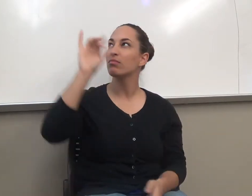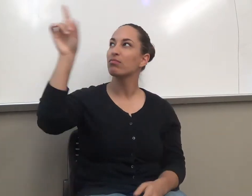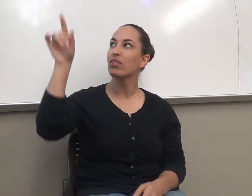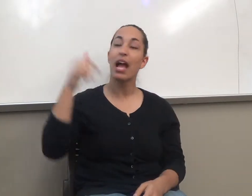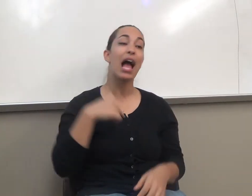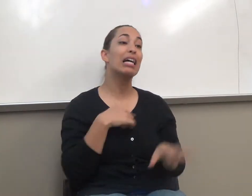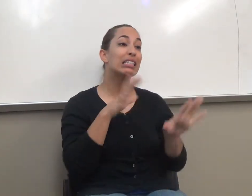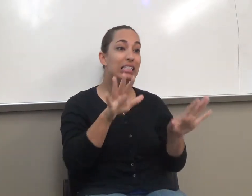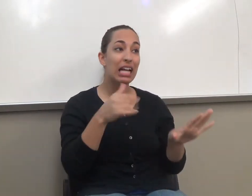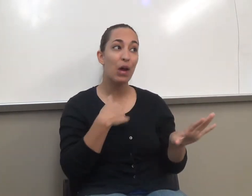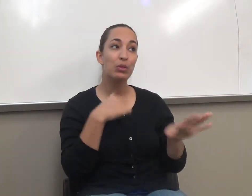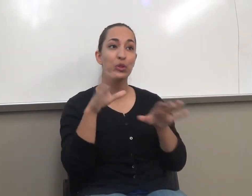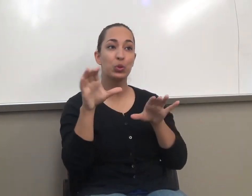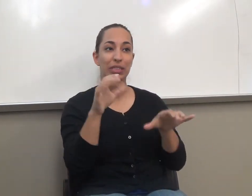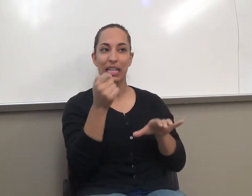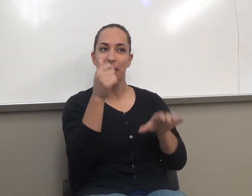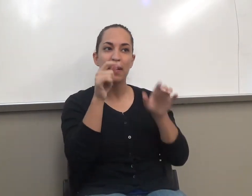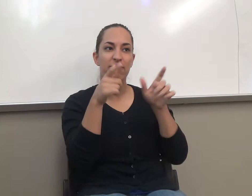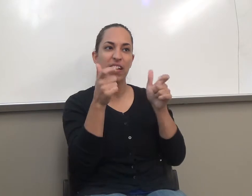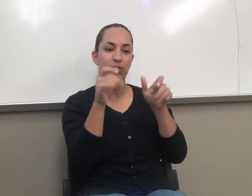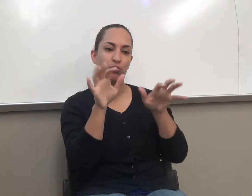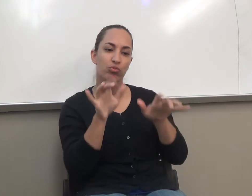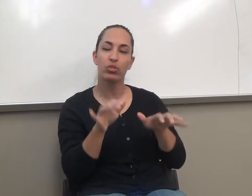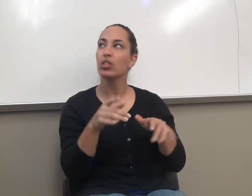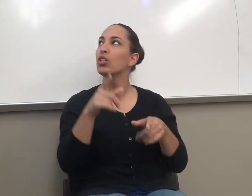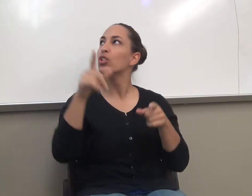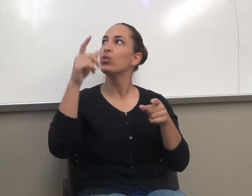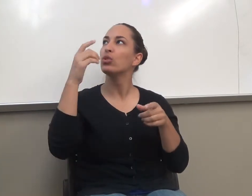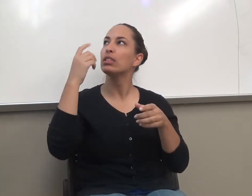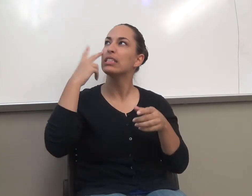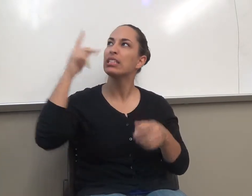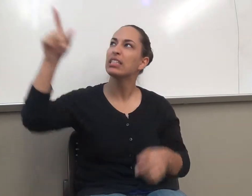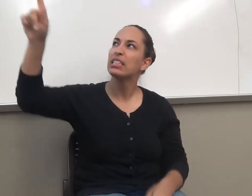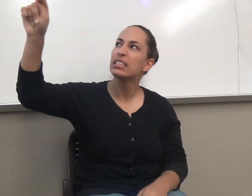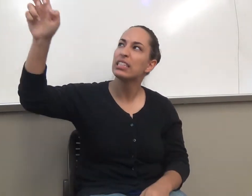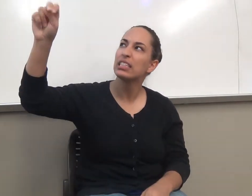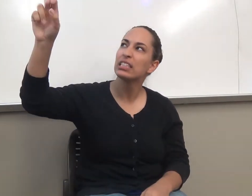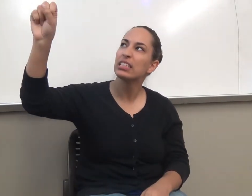fast. What does this mean where I say tense?